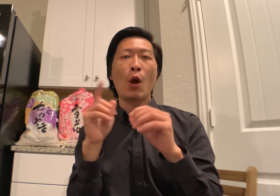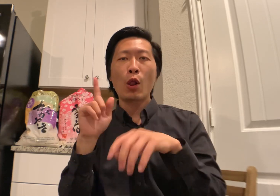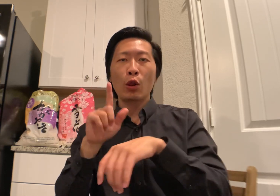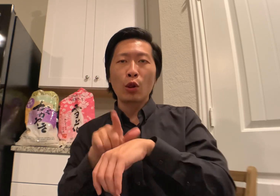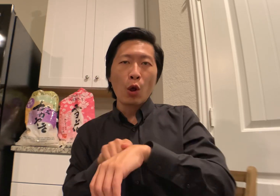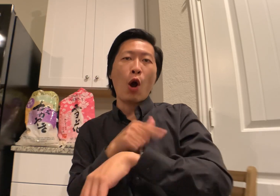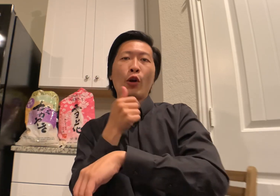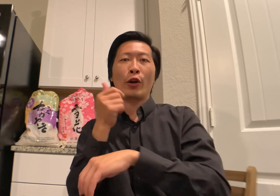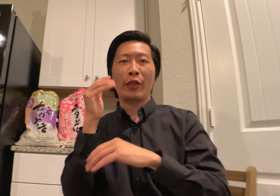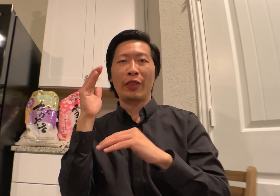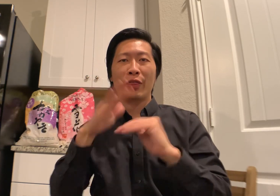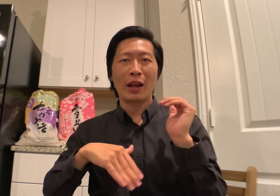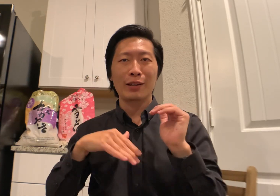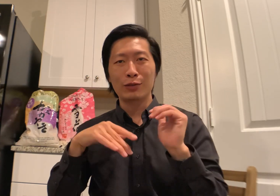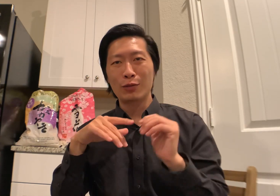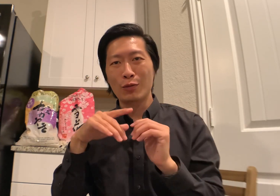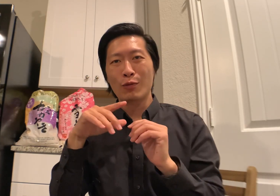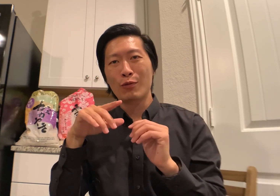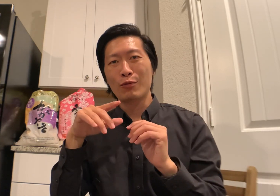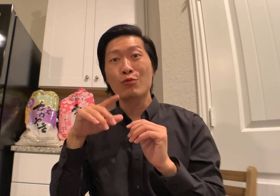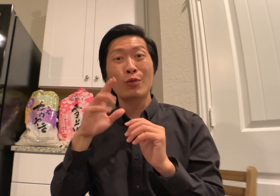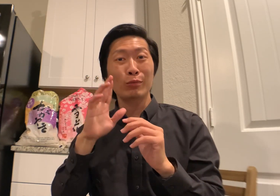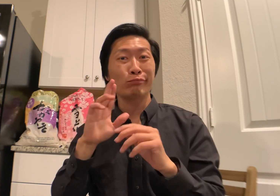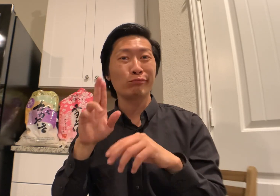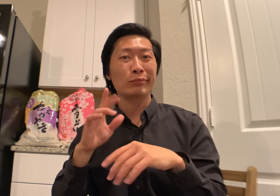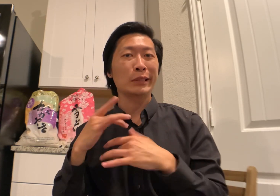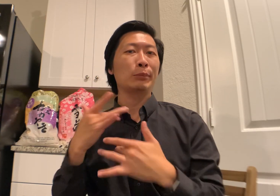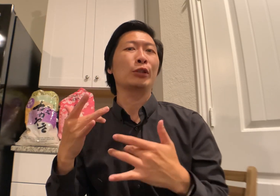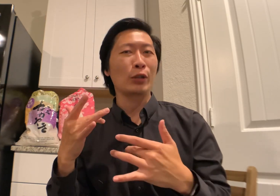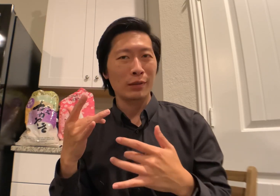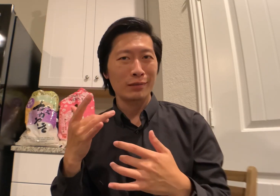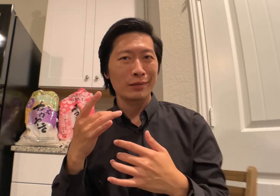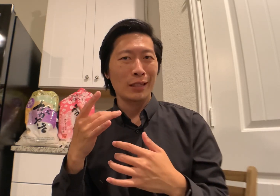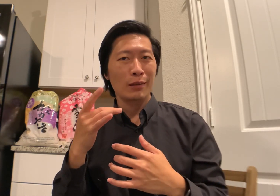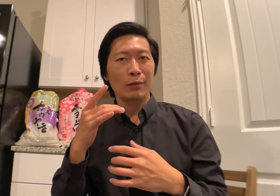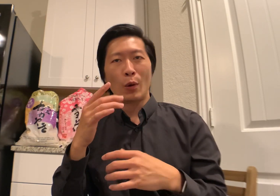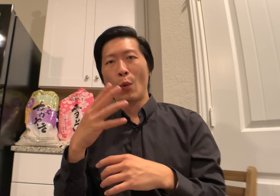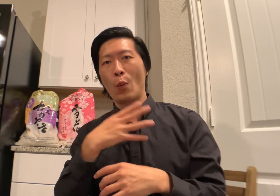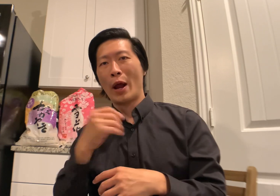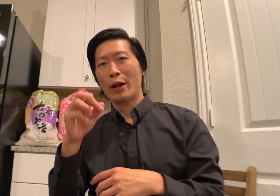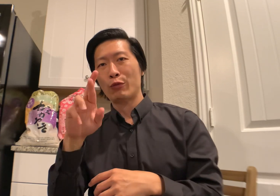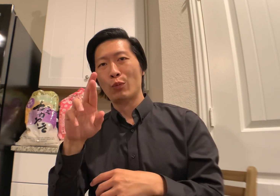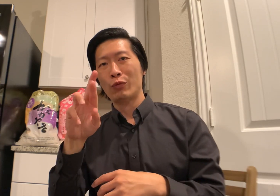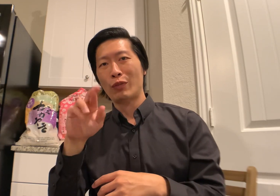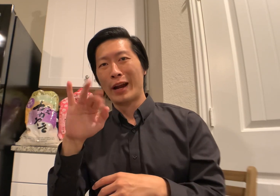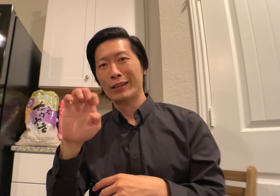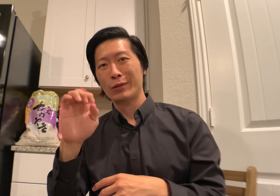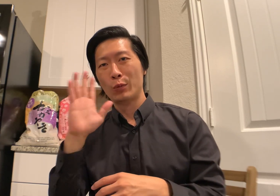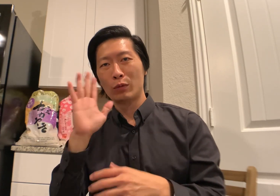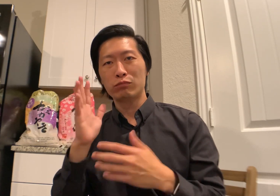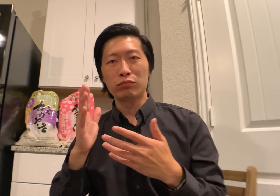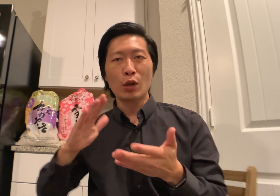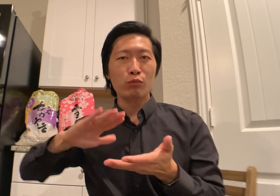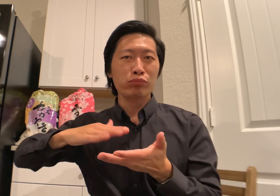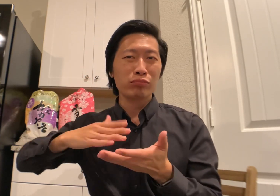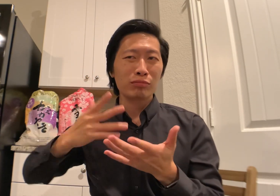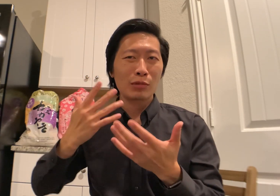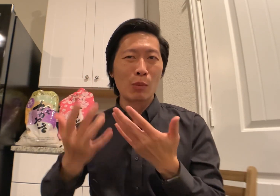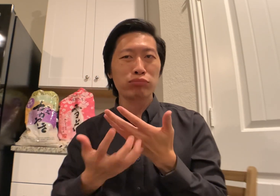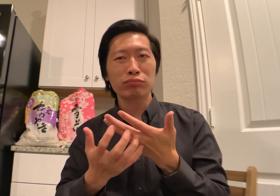start. As you can see, the timer there would be much longer than just cooking only white